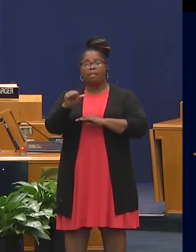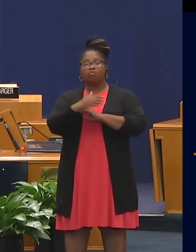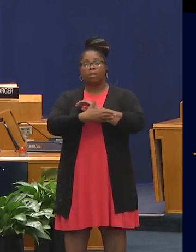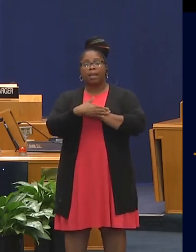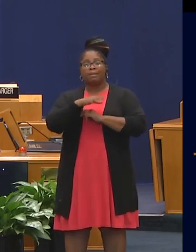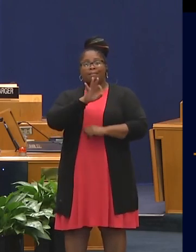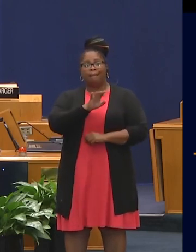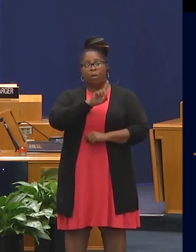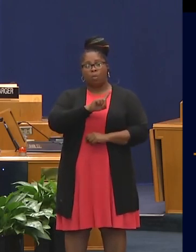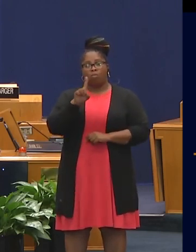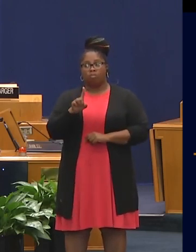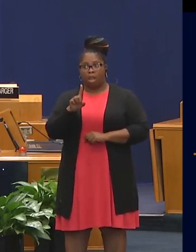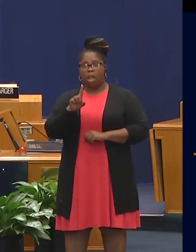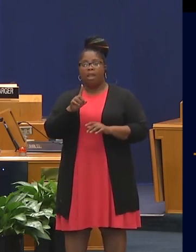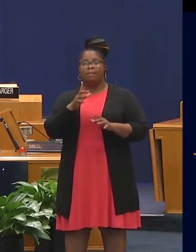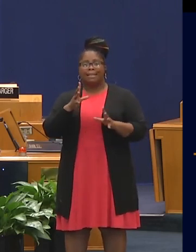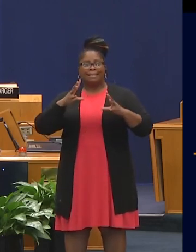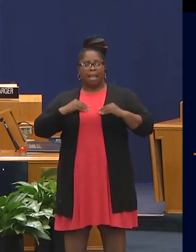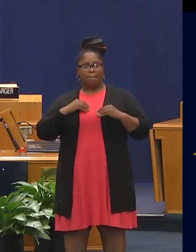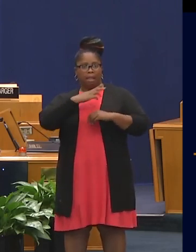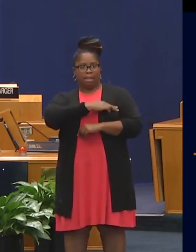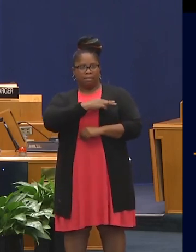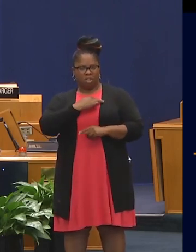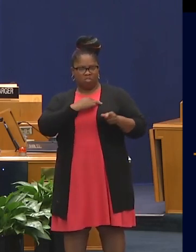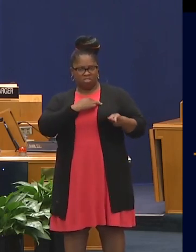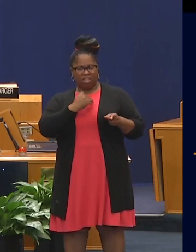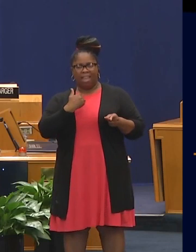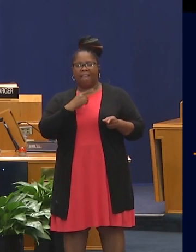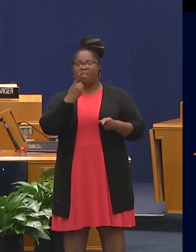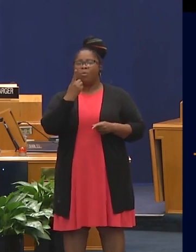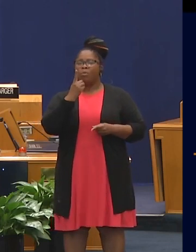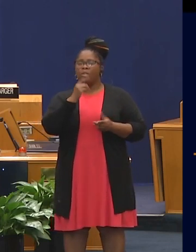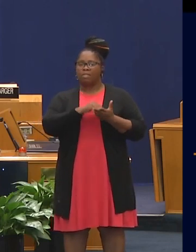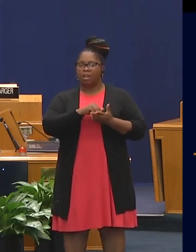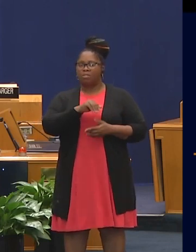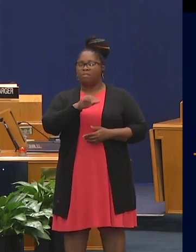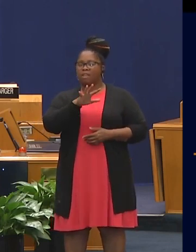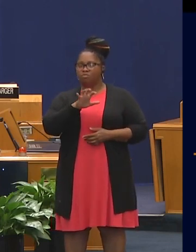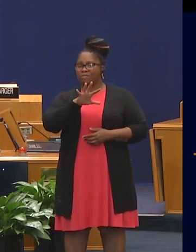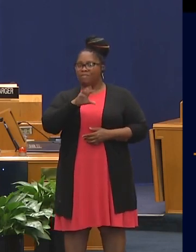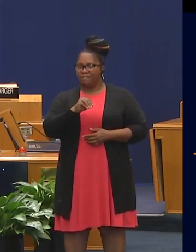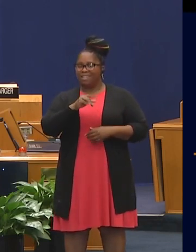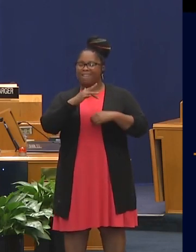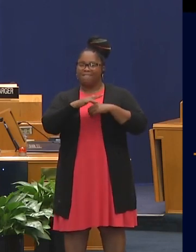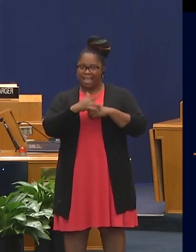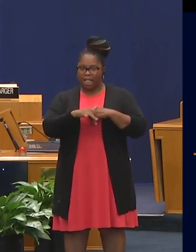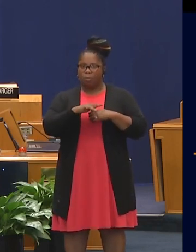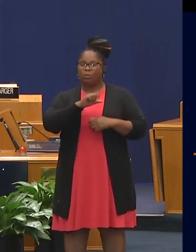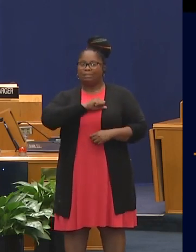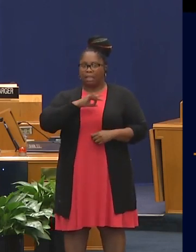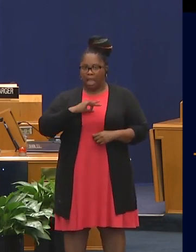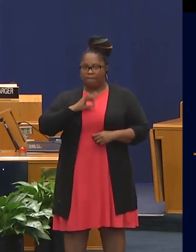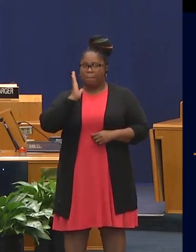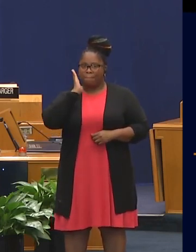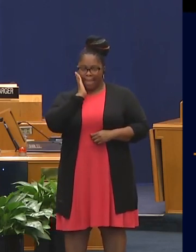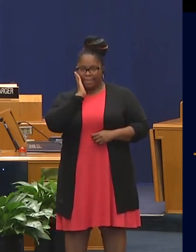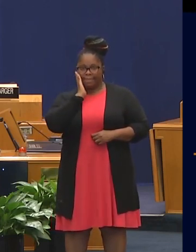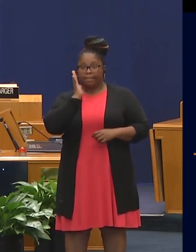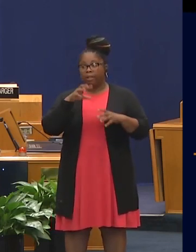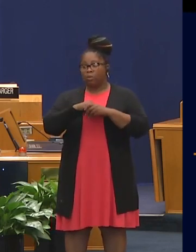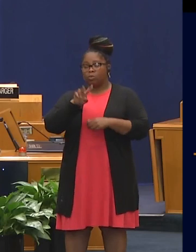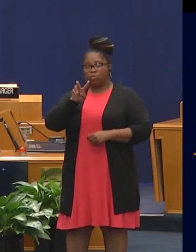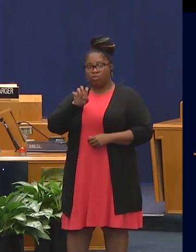911 receiving hospitals, there are a total of 1,550 staffed and available beds. This includes 242